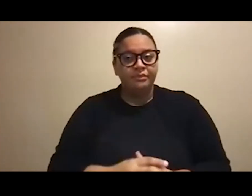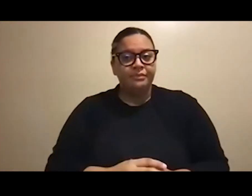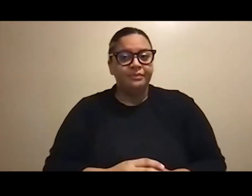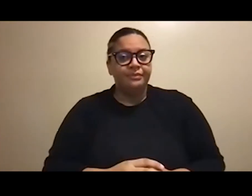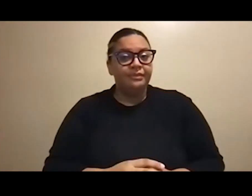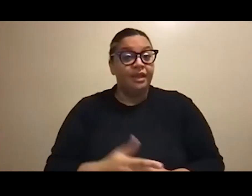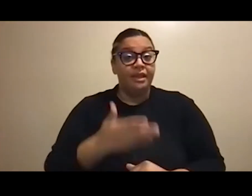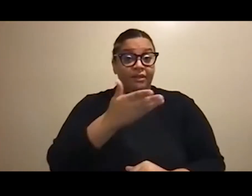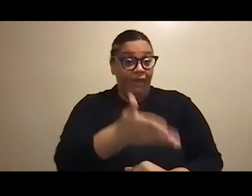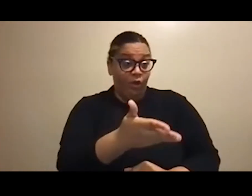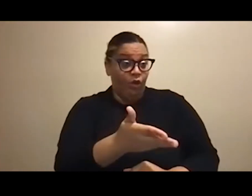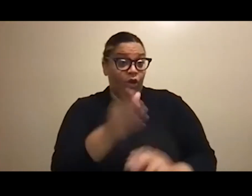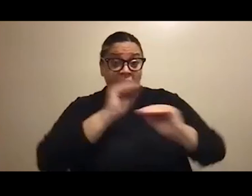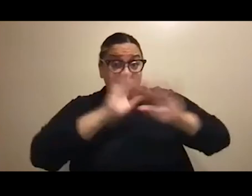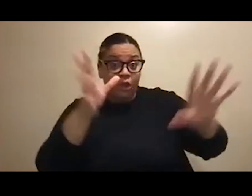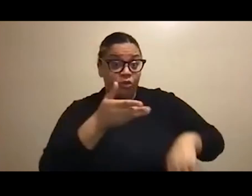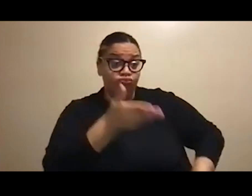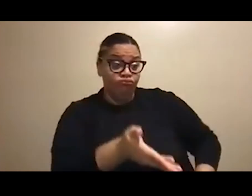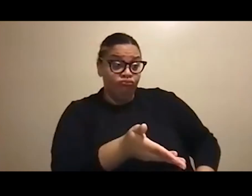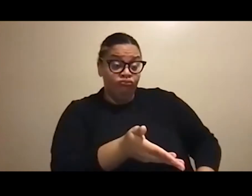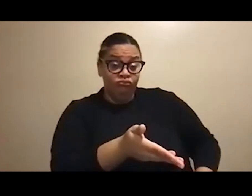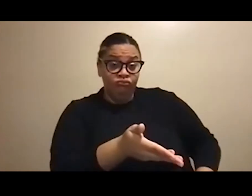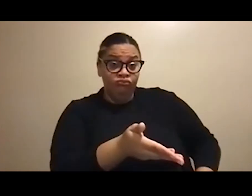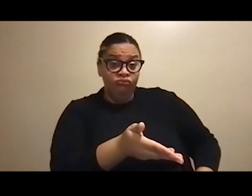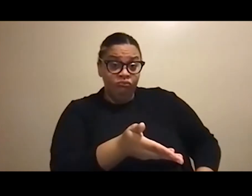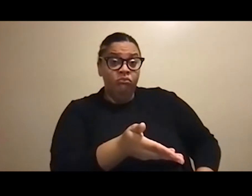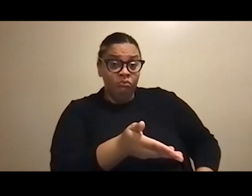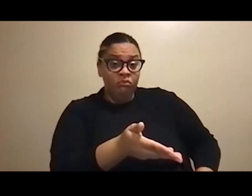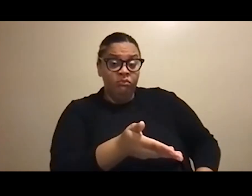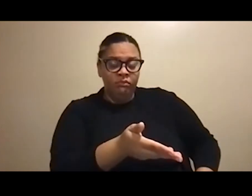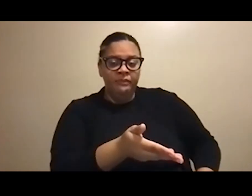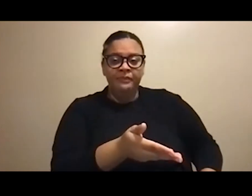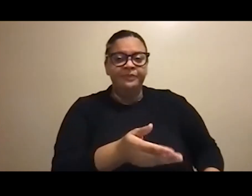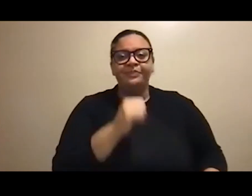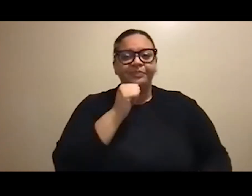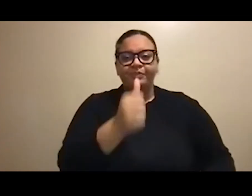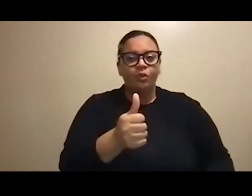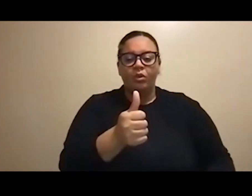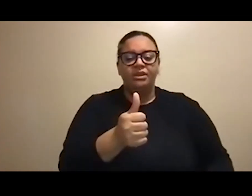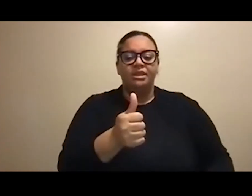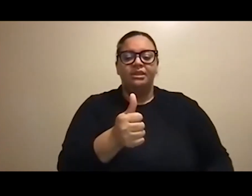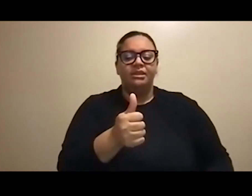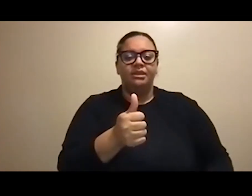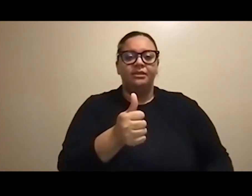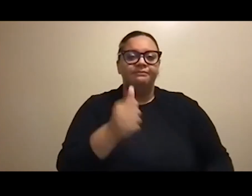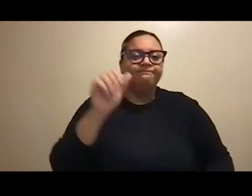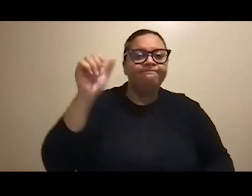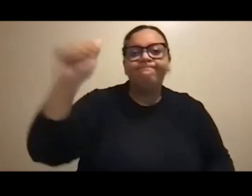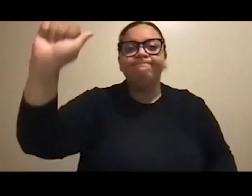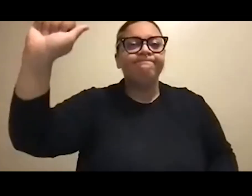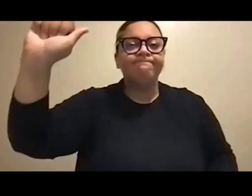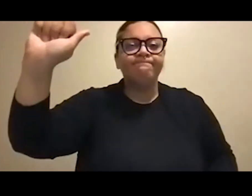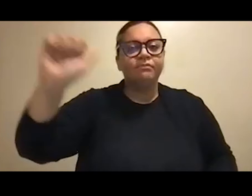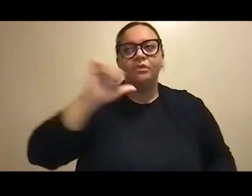in black letters on white paper, but it wasn't contested. It wasn't litigated. There was no